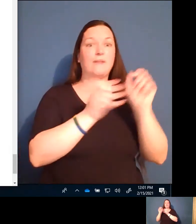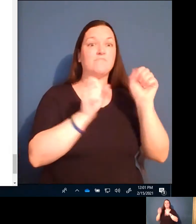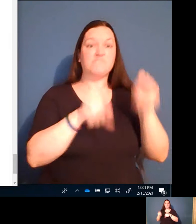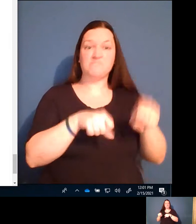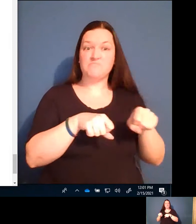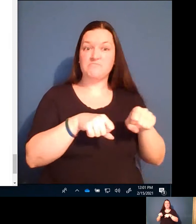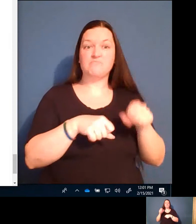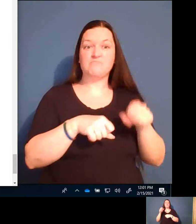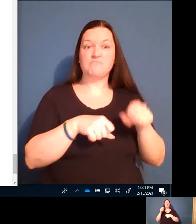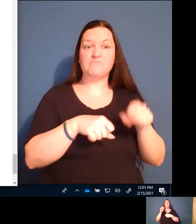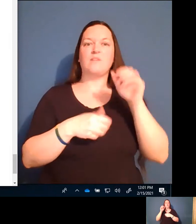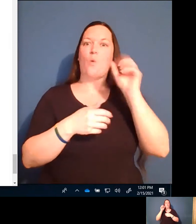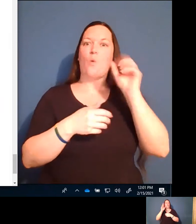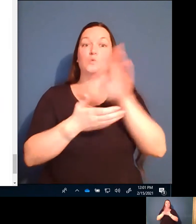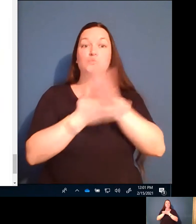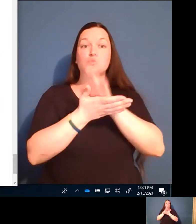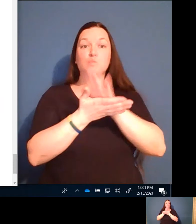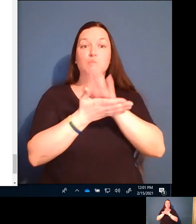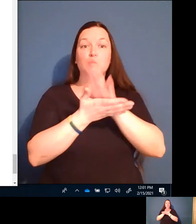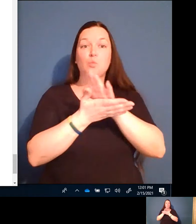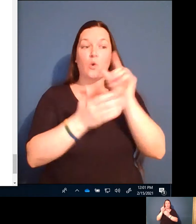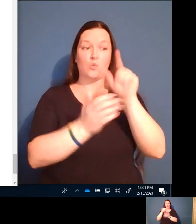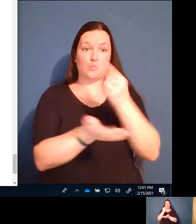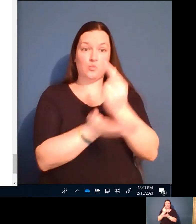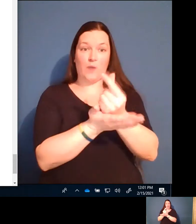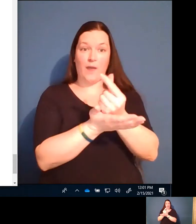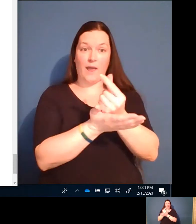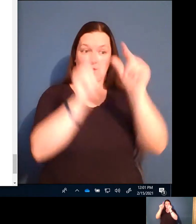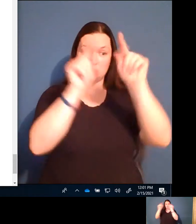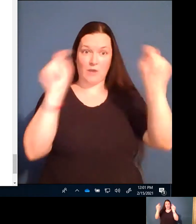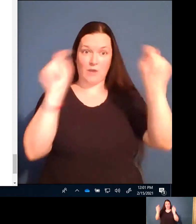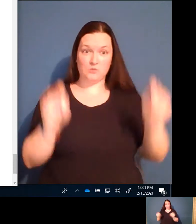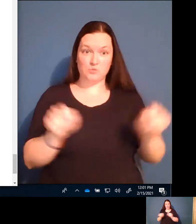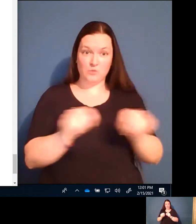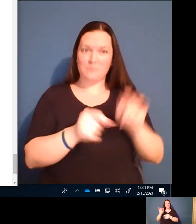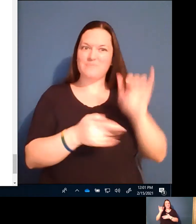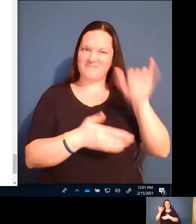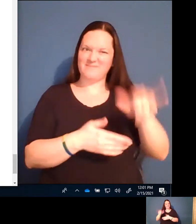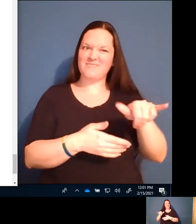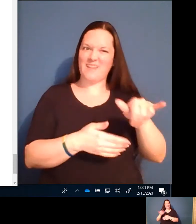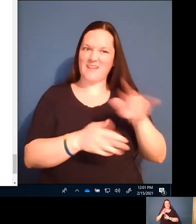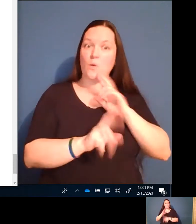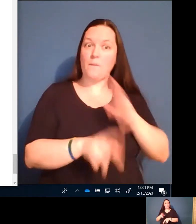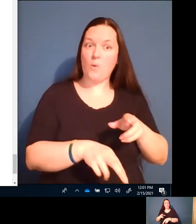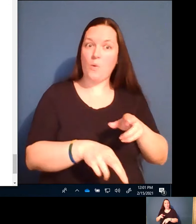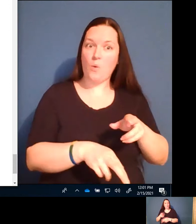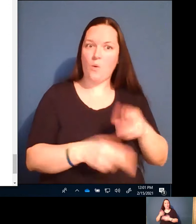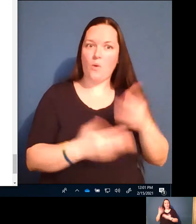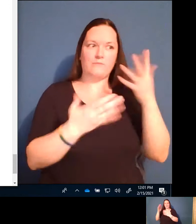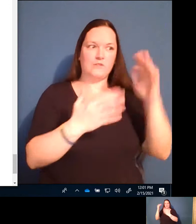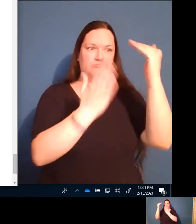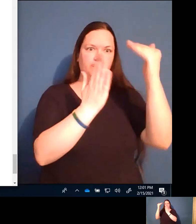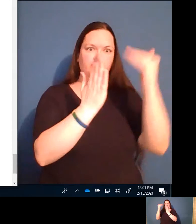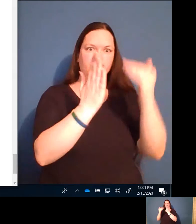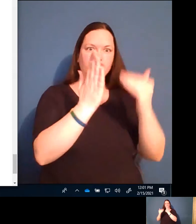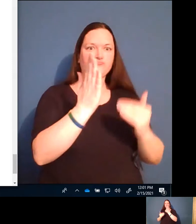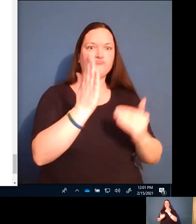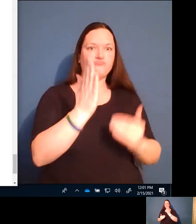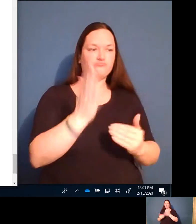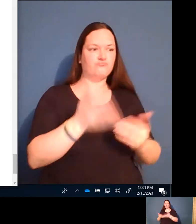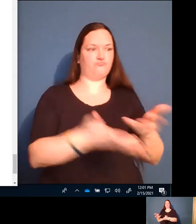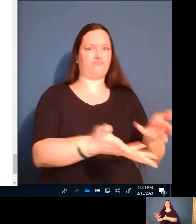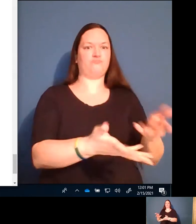school transcript, you've seen a database report. They're useful because they let you present parts of your database in a way that's easy to understand,